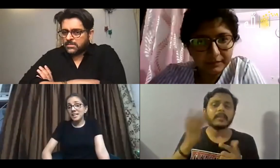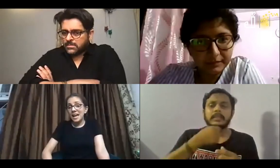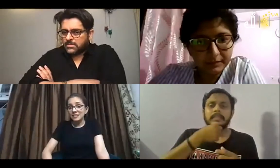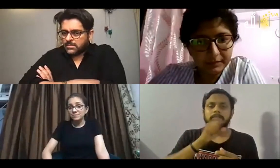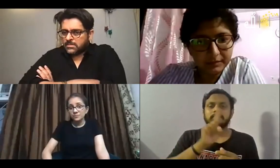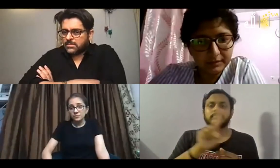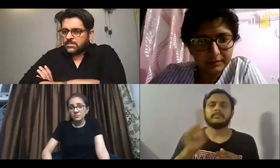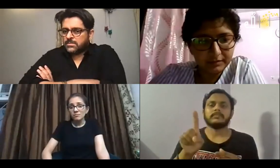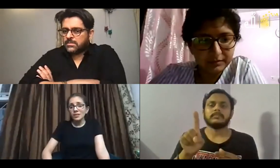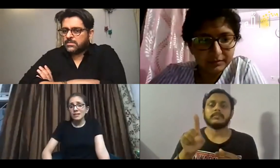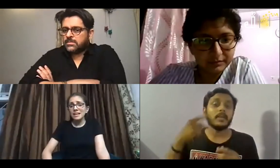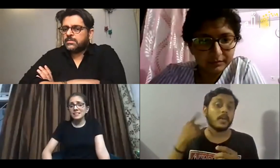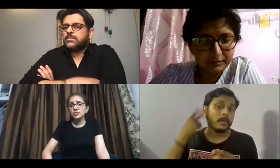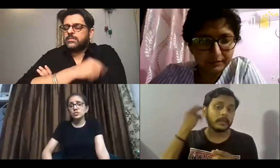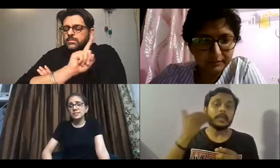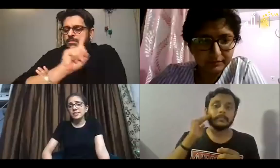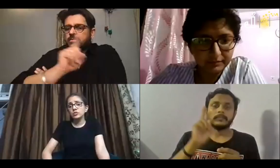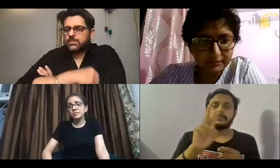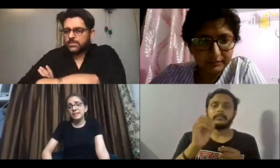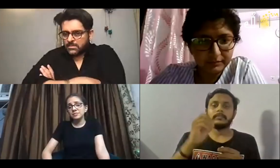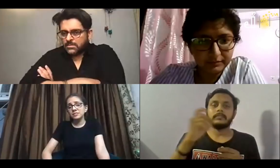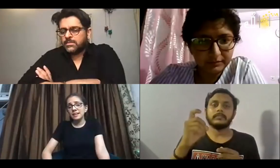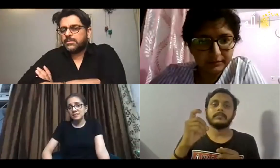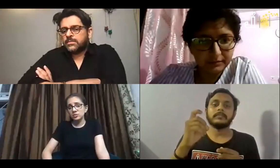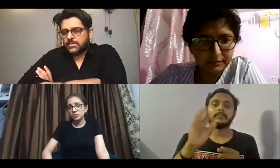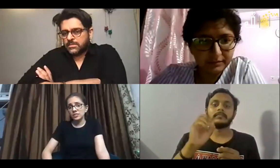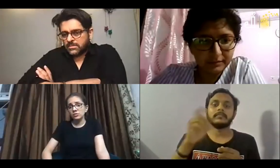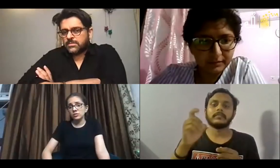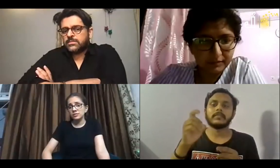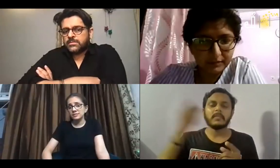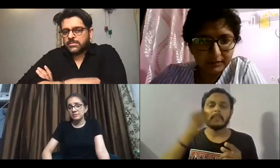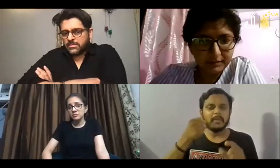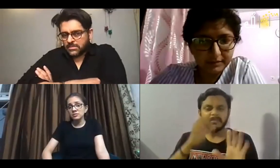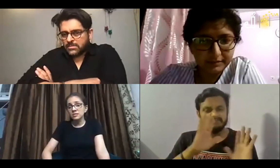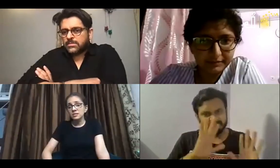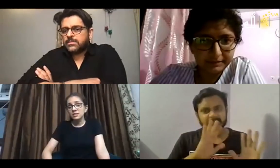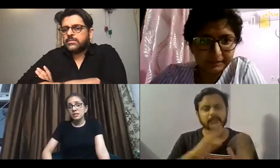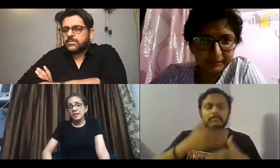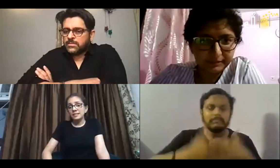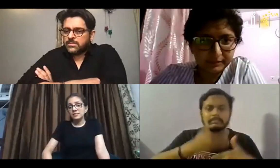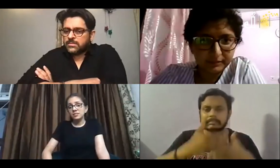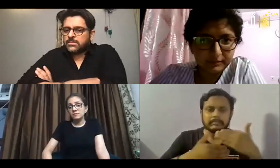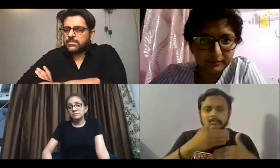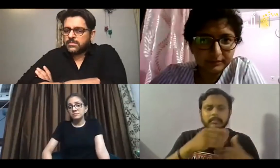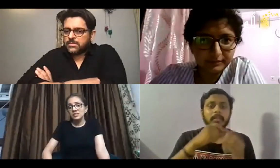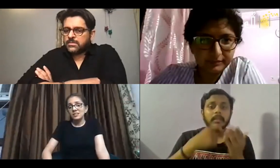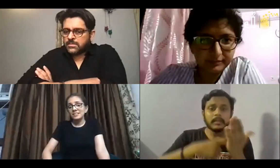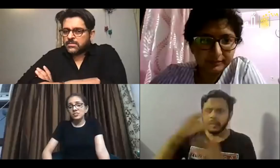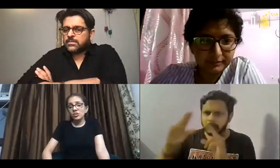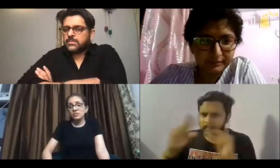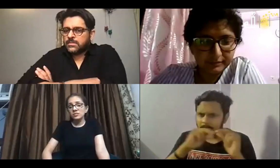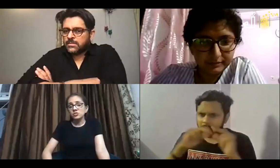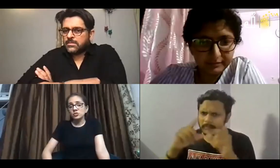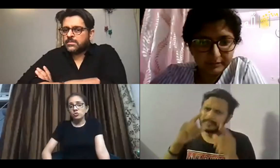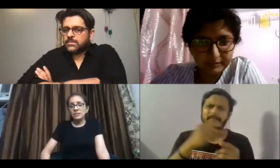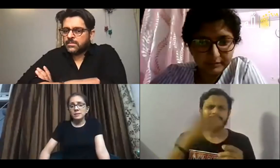motive they had. And at the age of 11, I had the surgery in 2007. And later